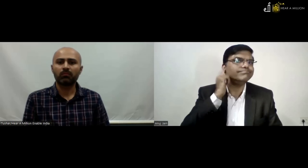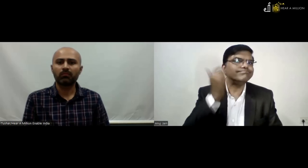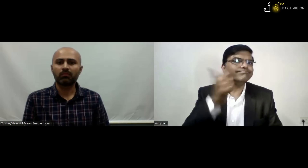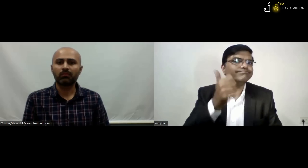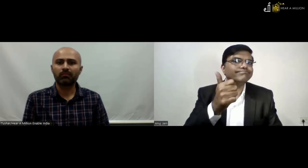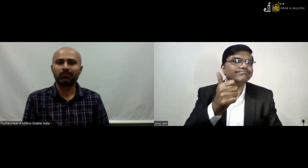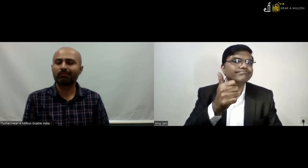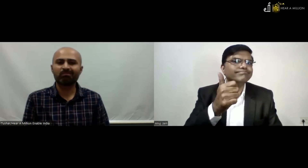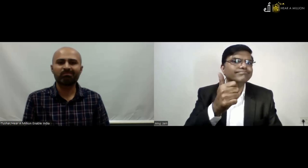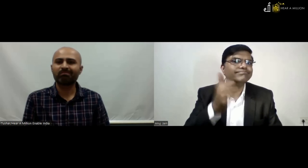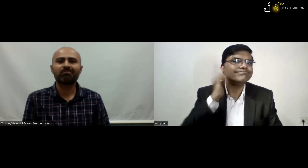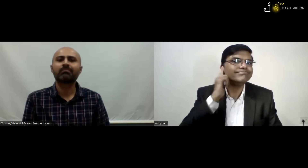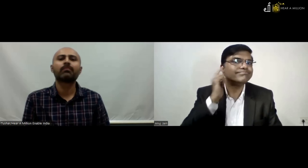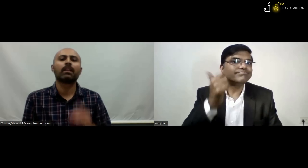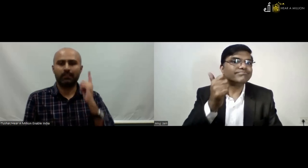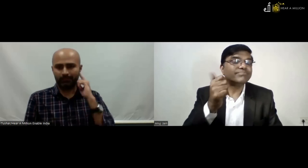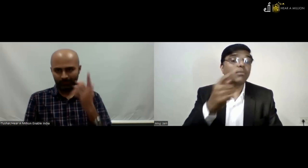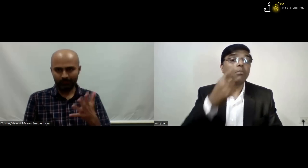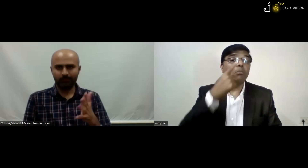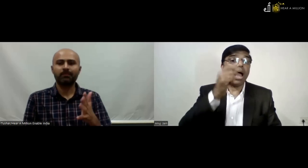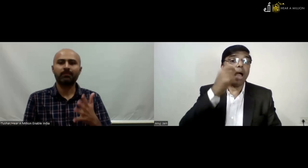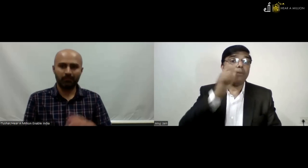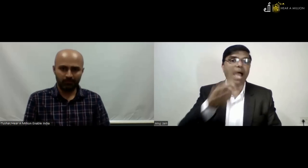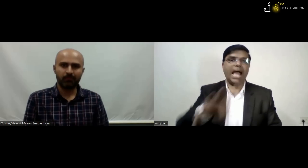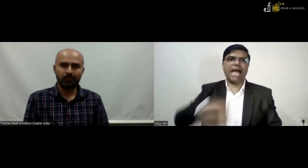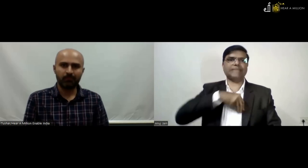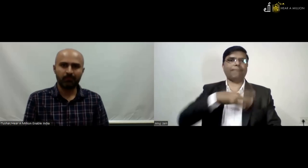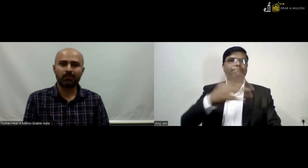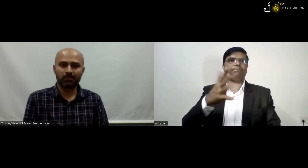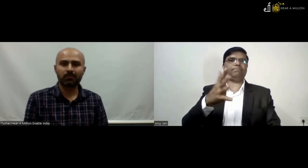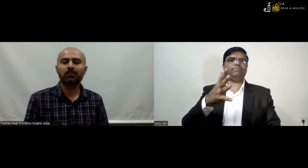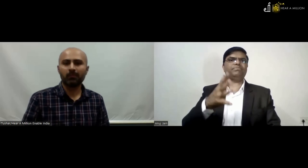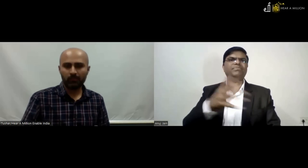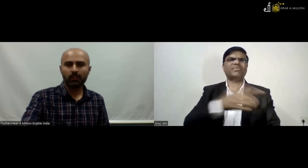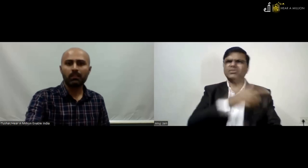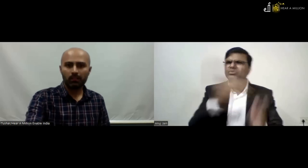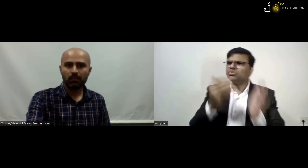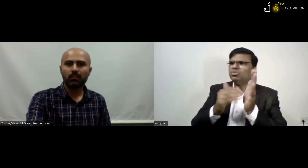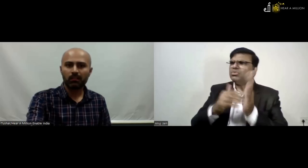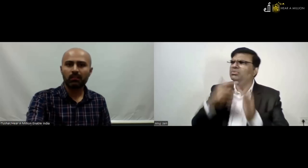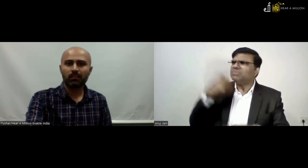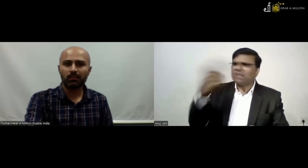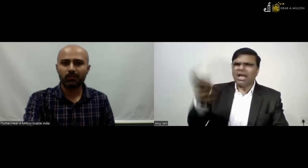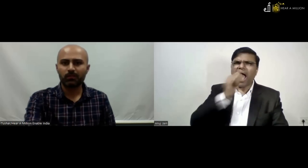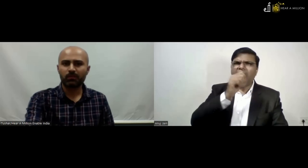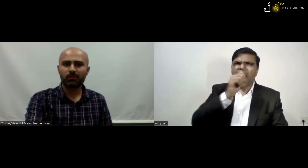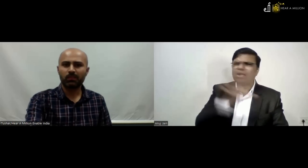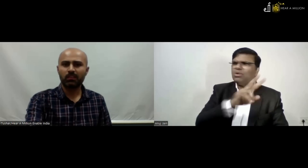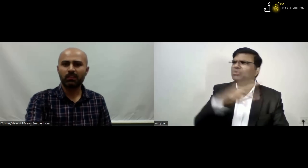be very difficult for us to give license to deaf people because their inability to hear.